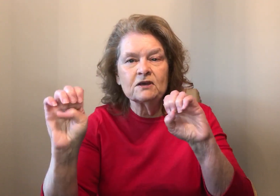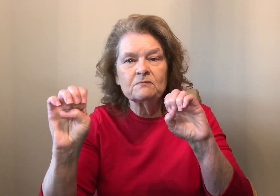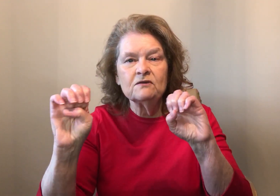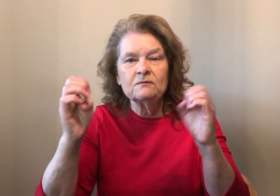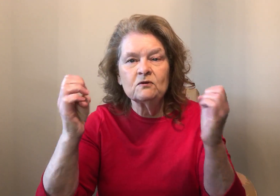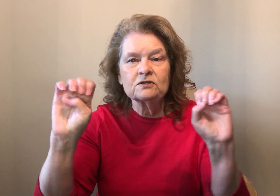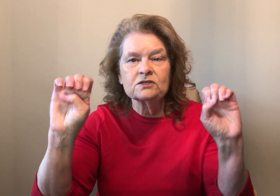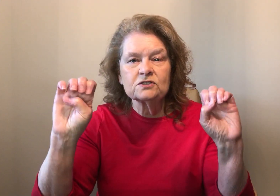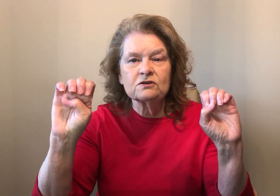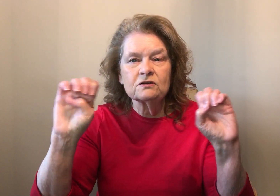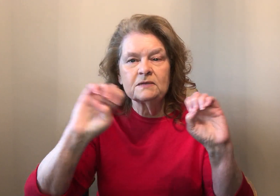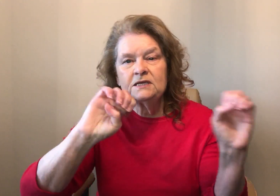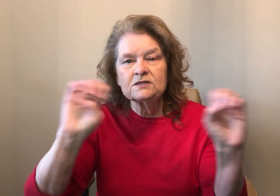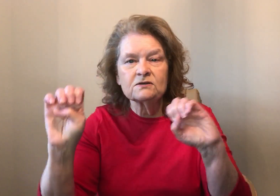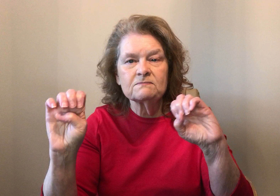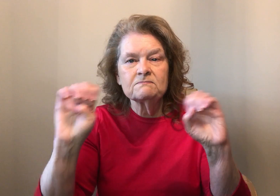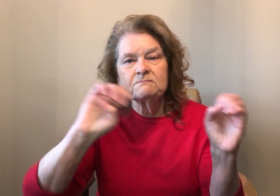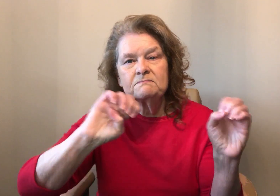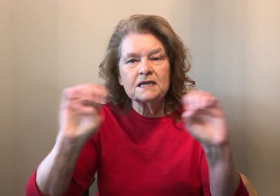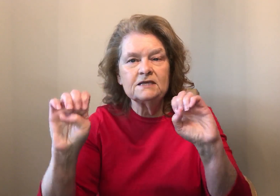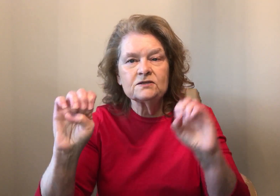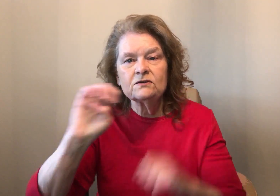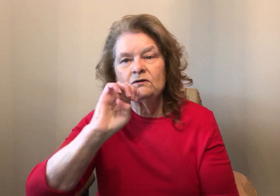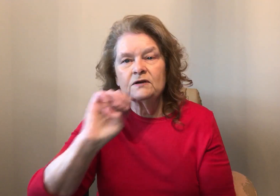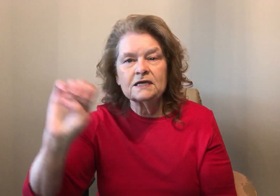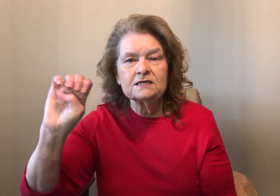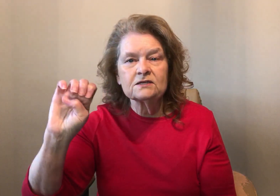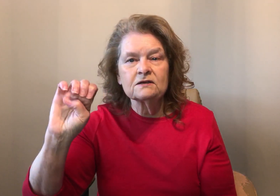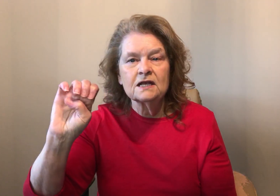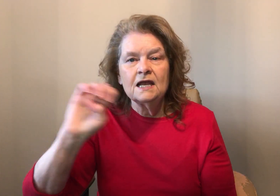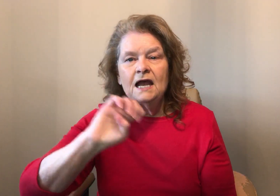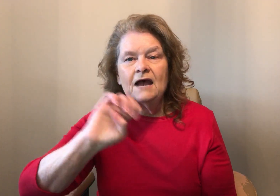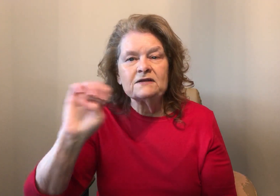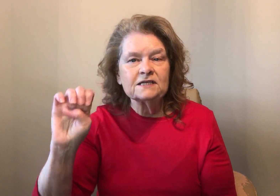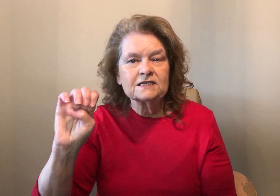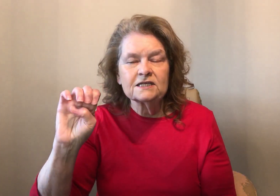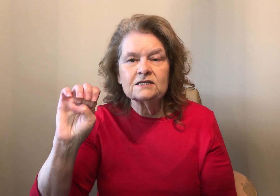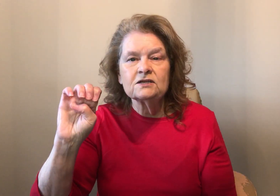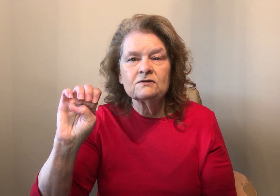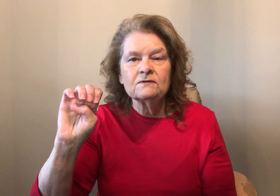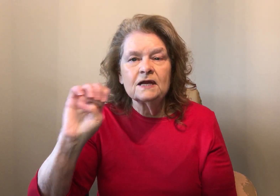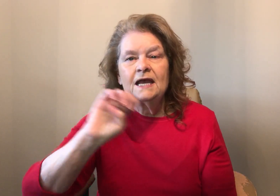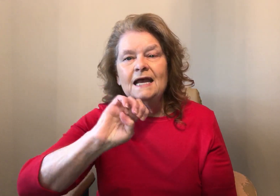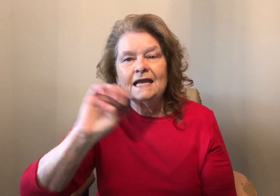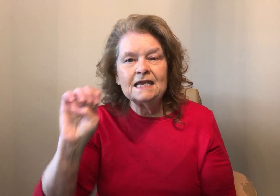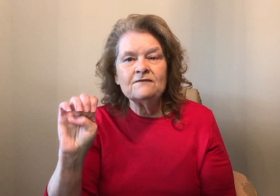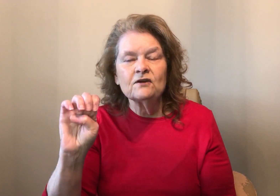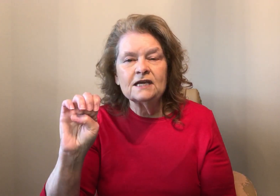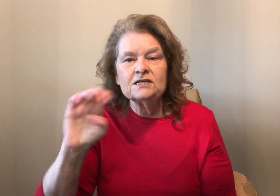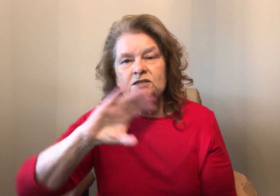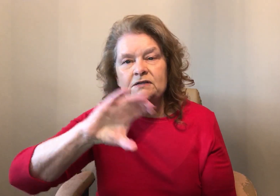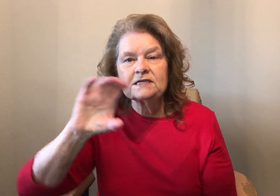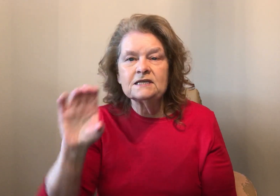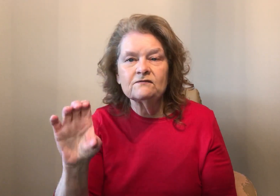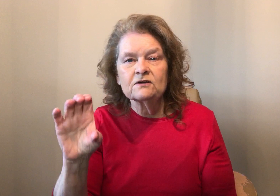move them or just turn them. Easter. Easter or Easter. I have a tendency to do E for Easter and C for